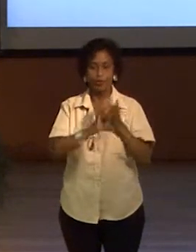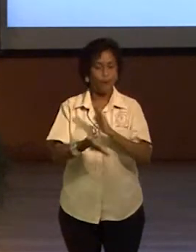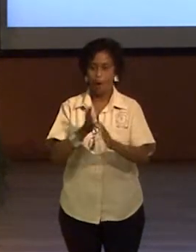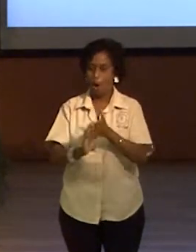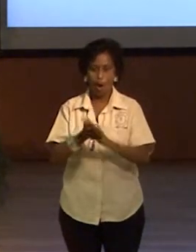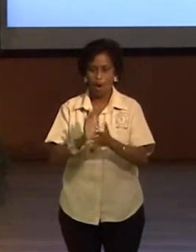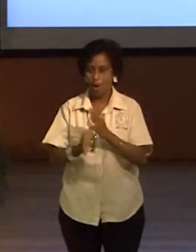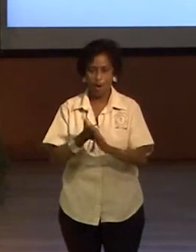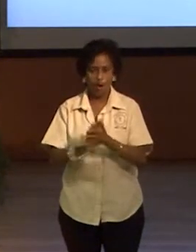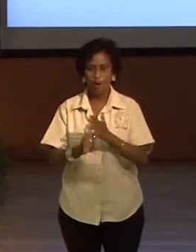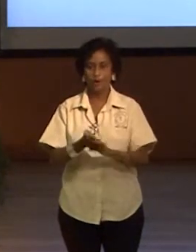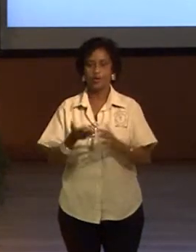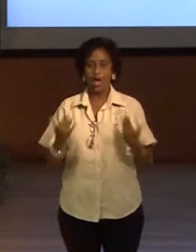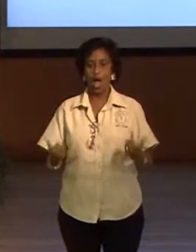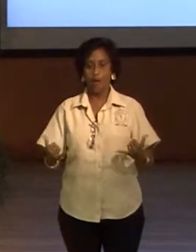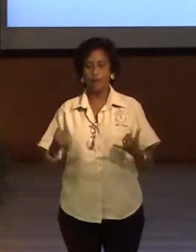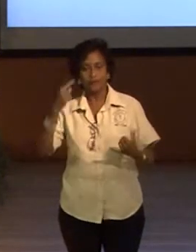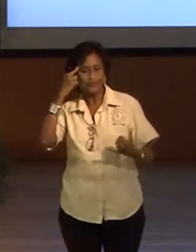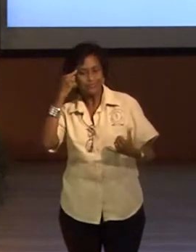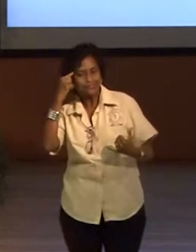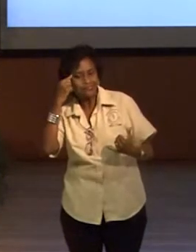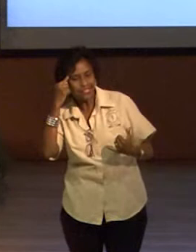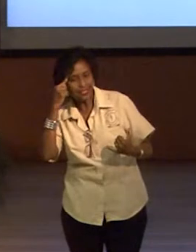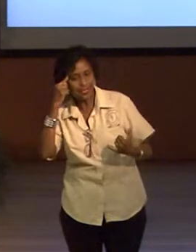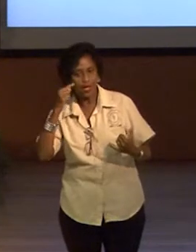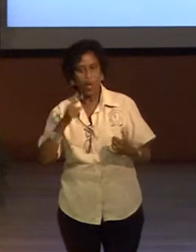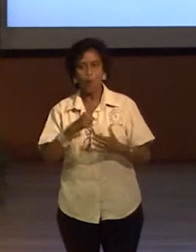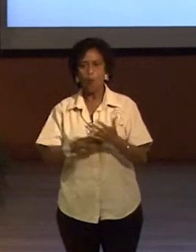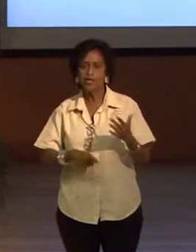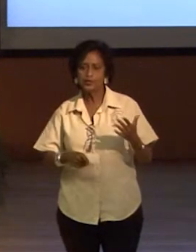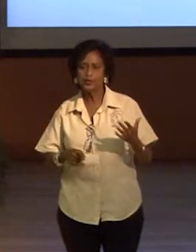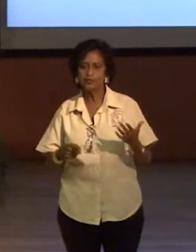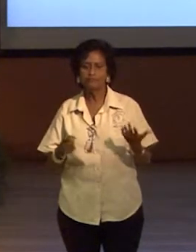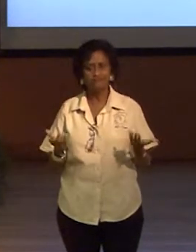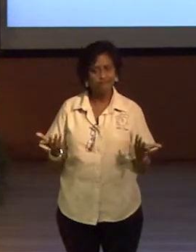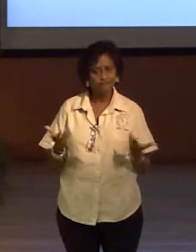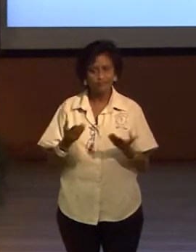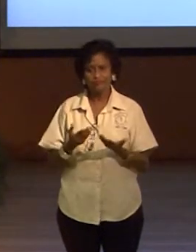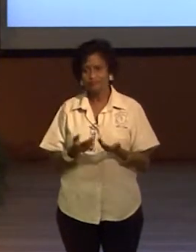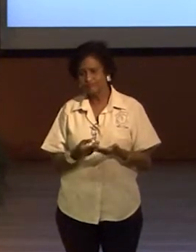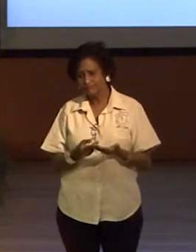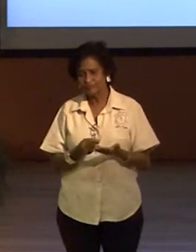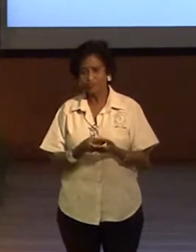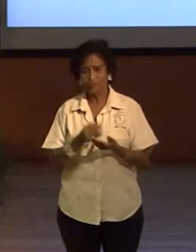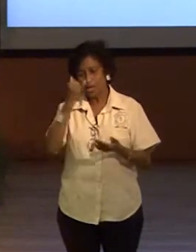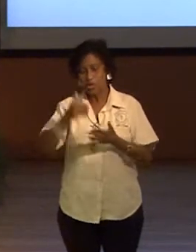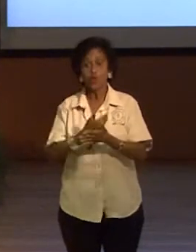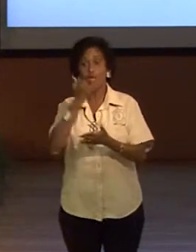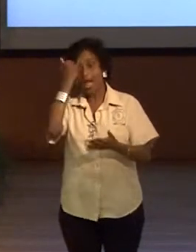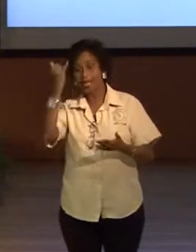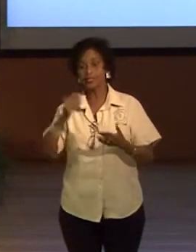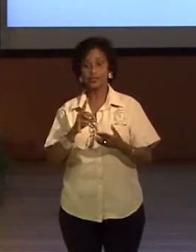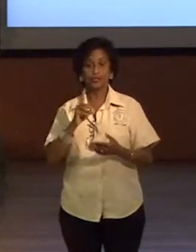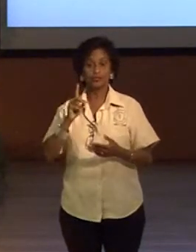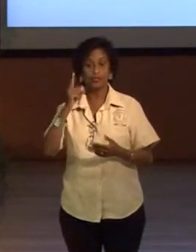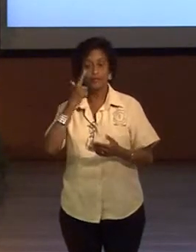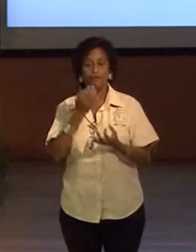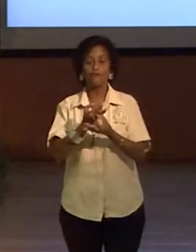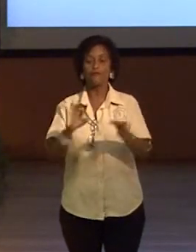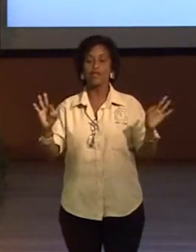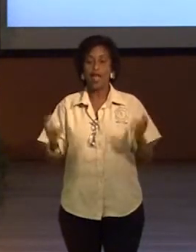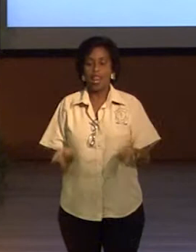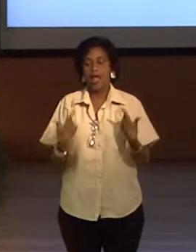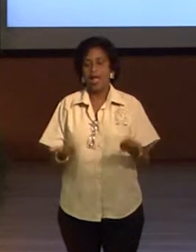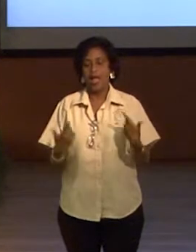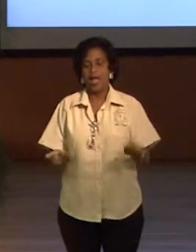the future perspectives that will come to bear regarding disability. I think the first point to note is